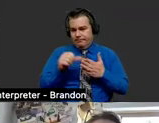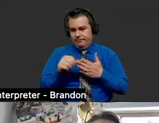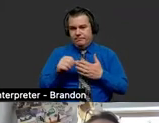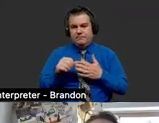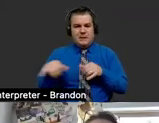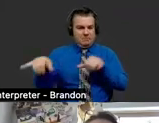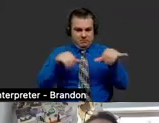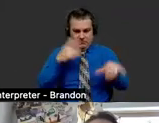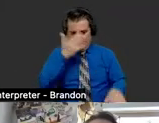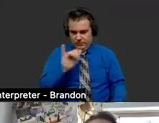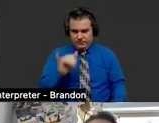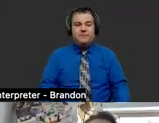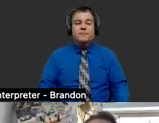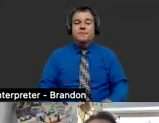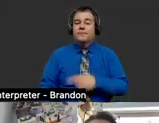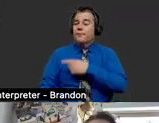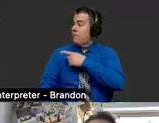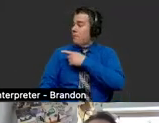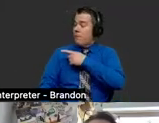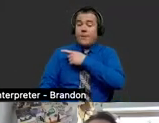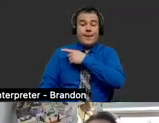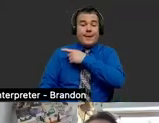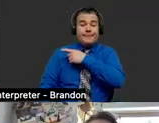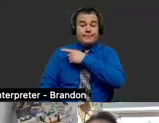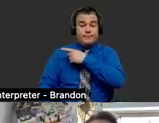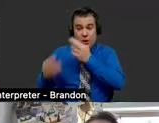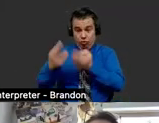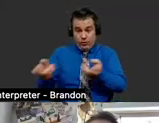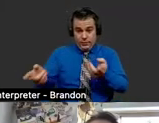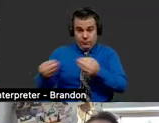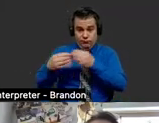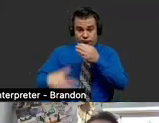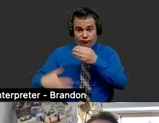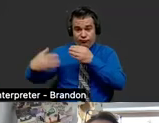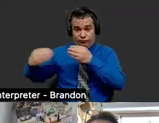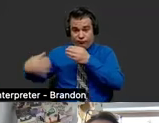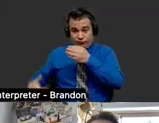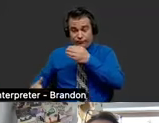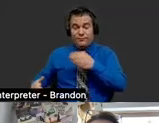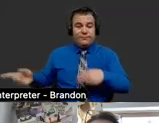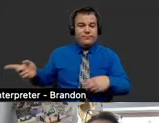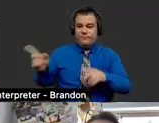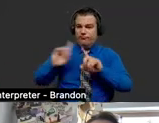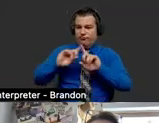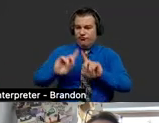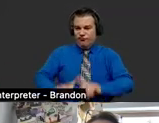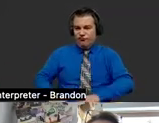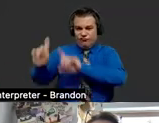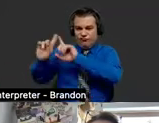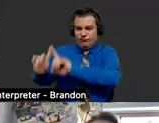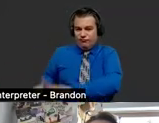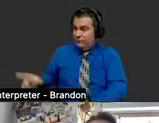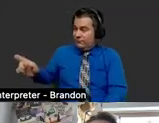same. So right here under resources, do you see all these resources that you have? There's like a whole list of